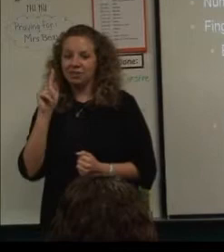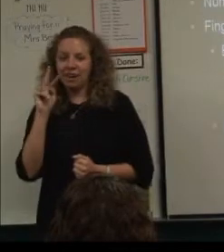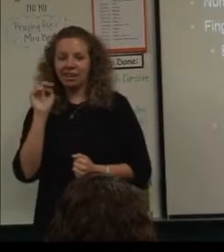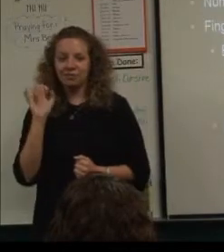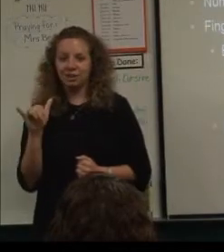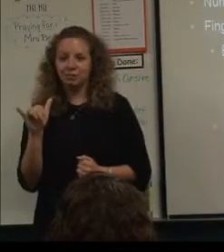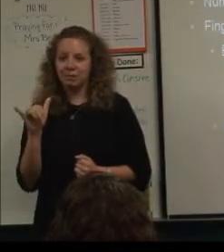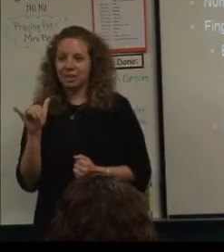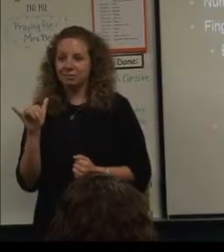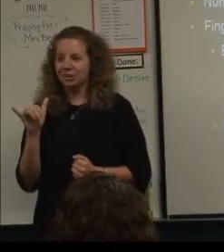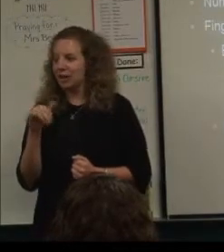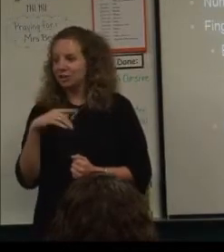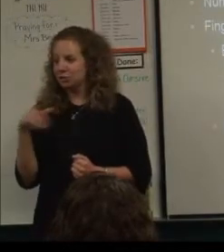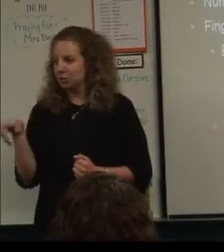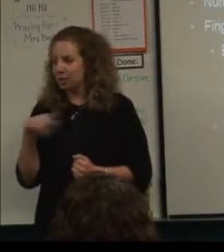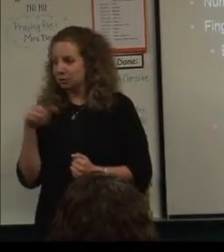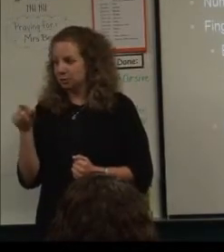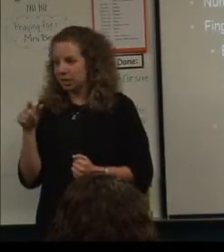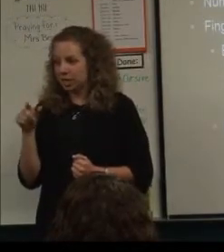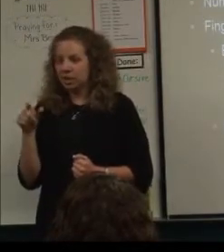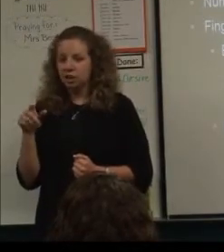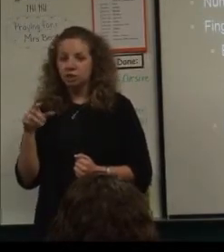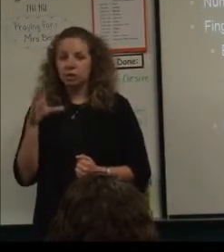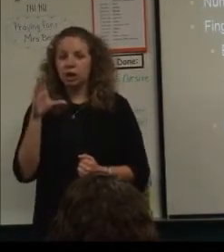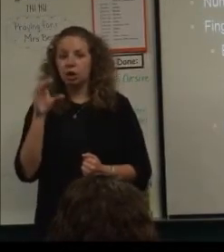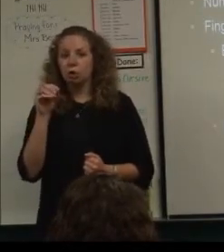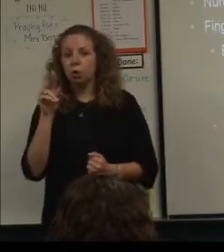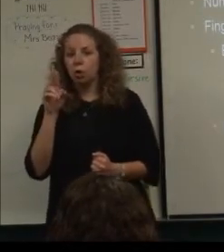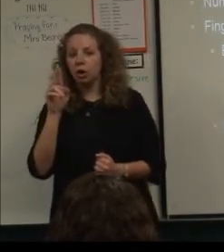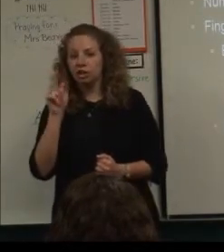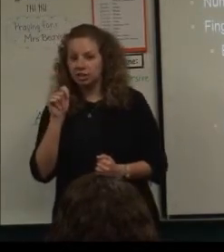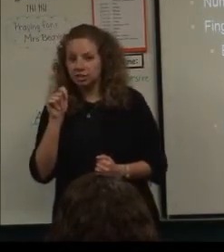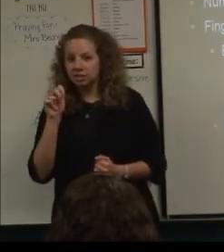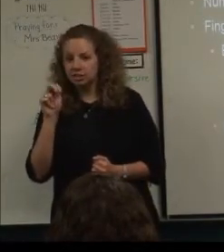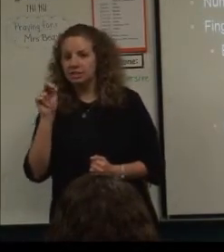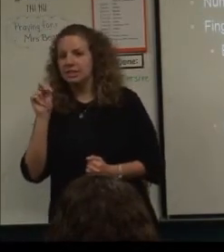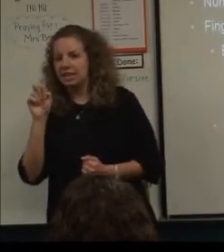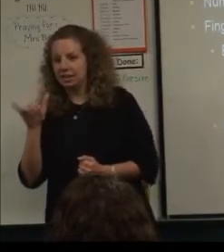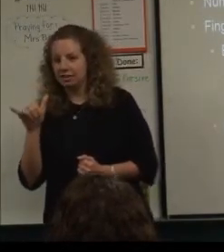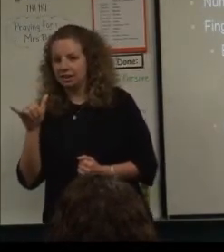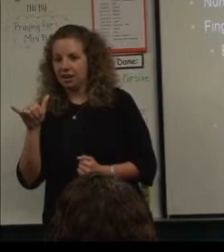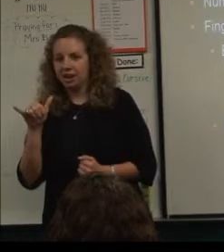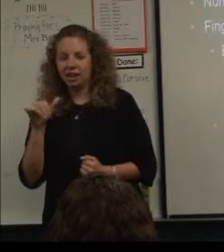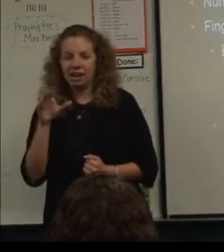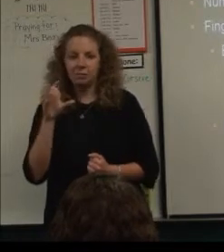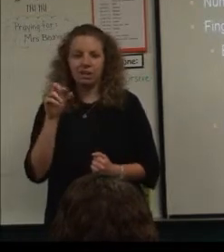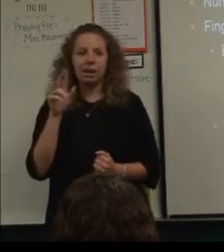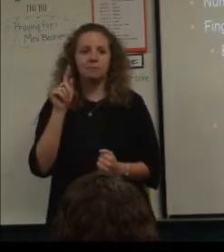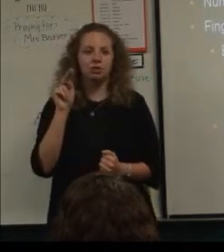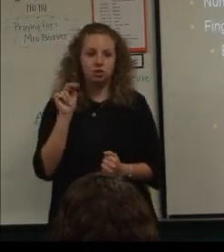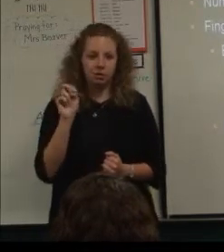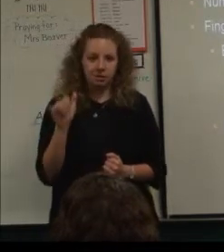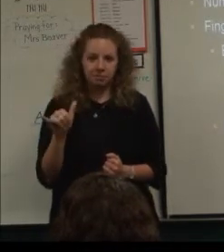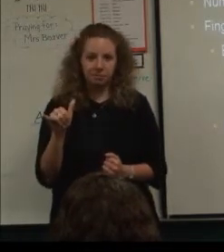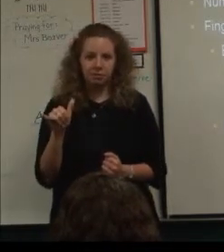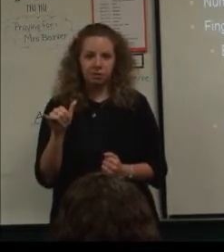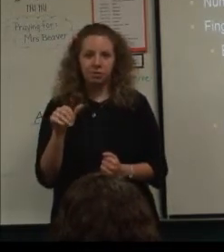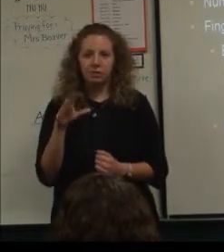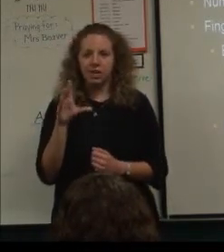if I can fingerspell my name this fast, nobody else will get that. So I can go court, name. I can kind of break it up and show them what my